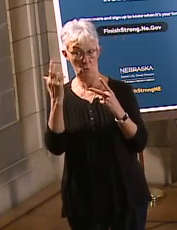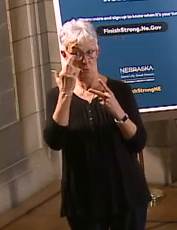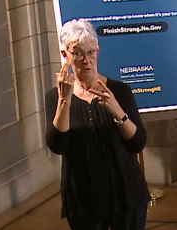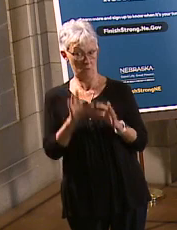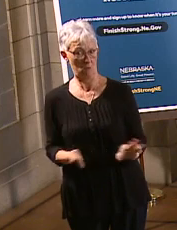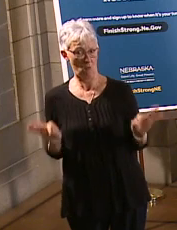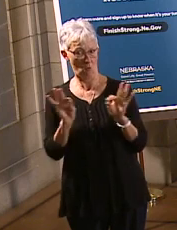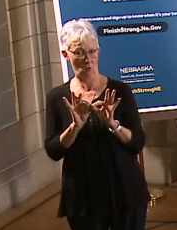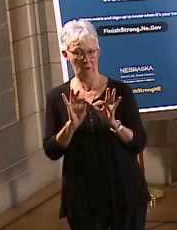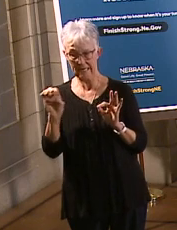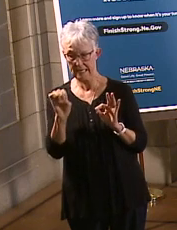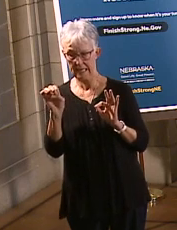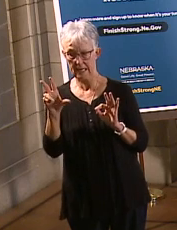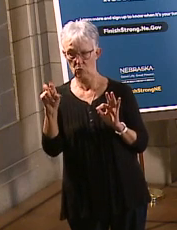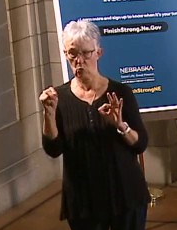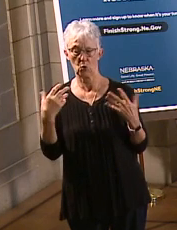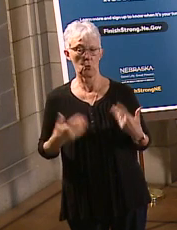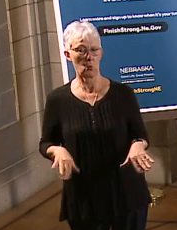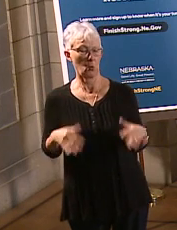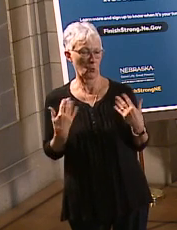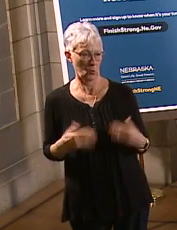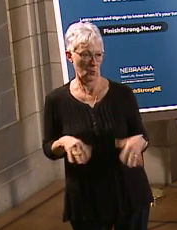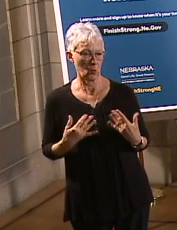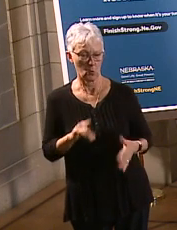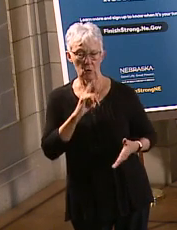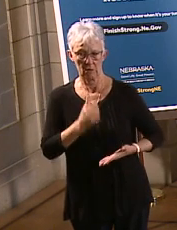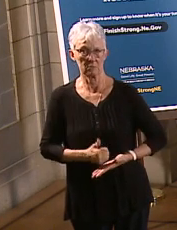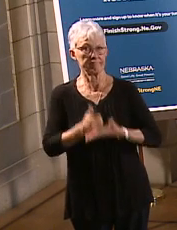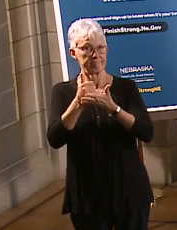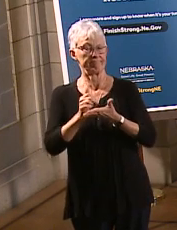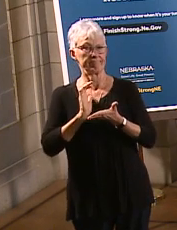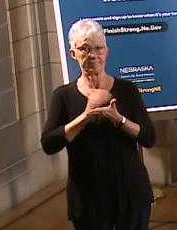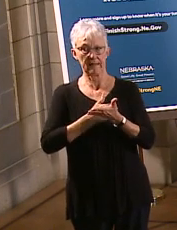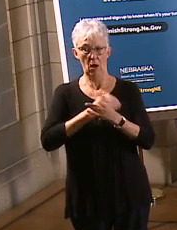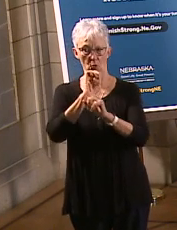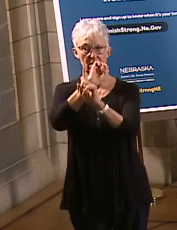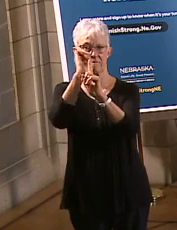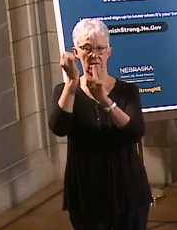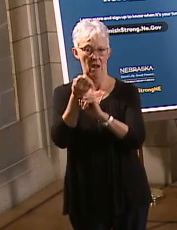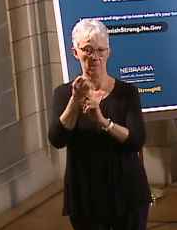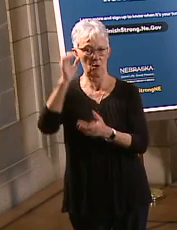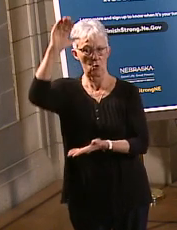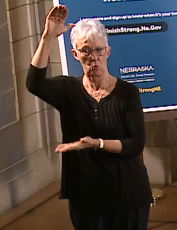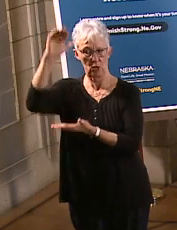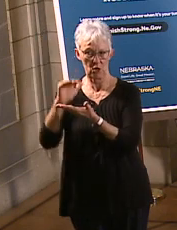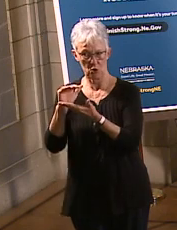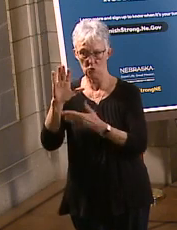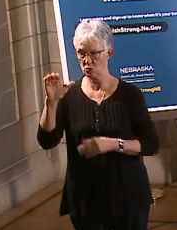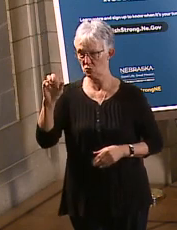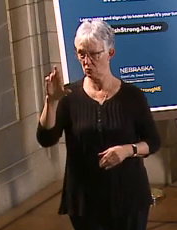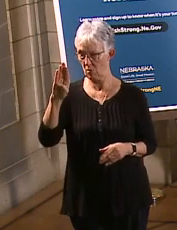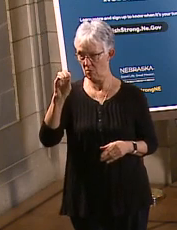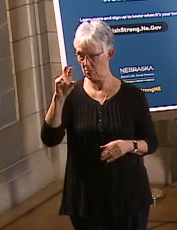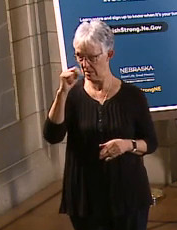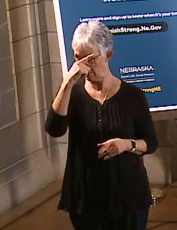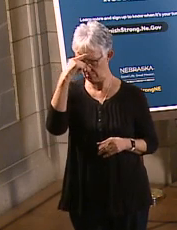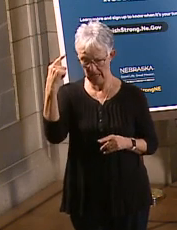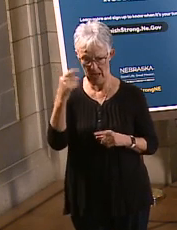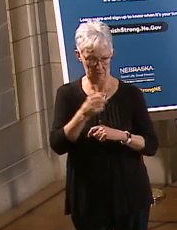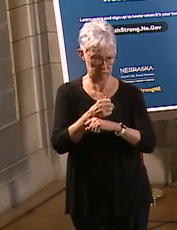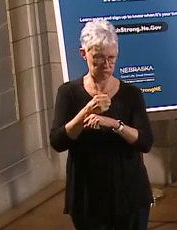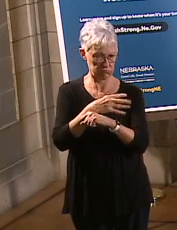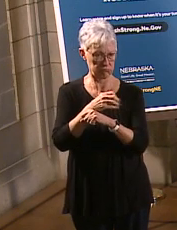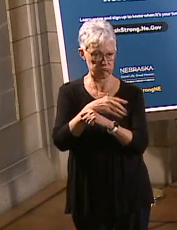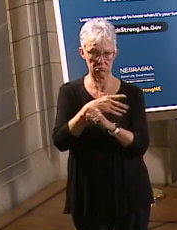helps out the environment. So for example, by using E30, you can reduce carbon black emissions from your tailpipe by 45% and